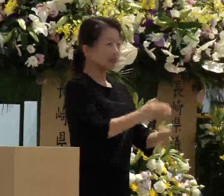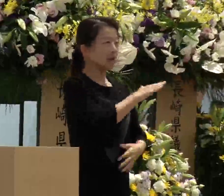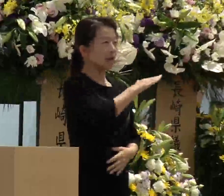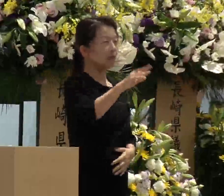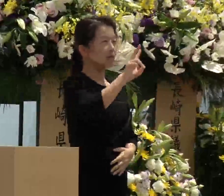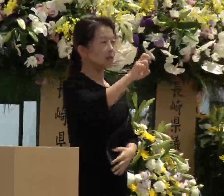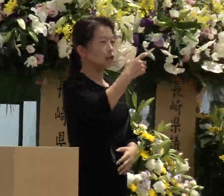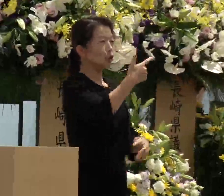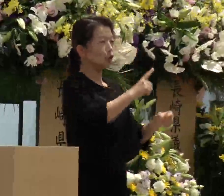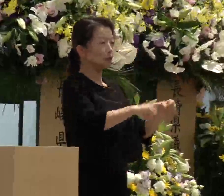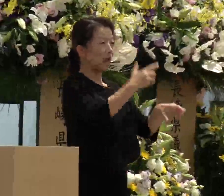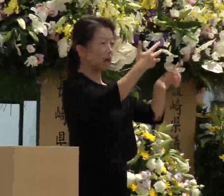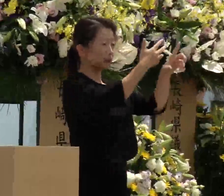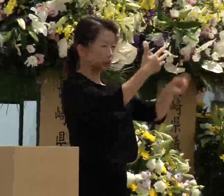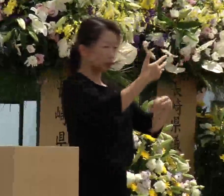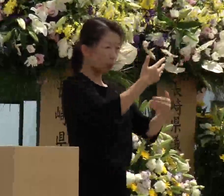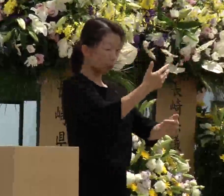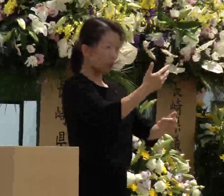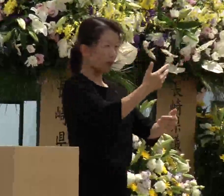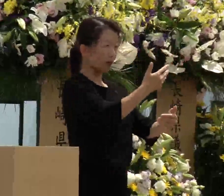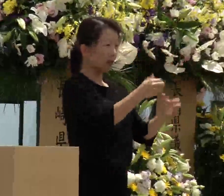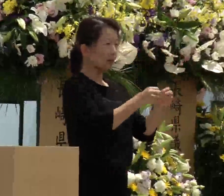weapons and everlasting world peace.